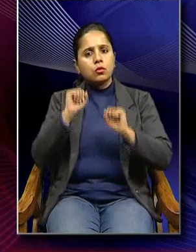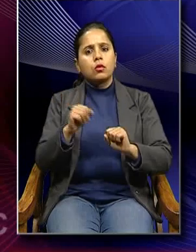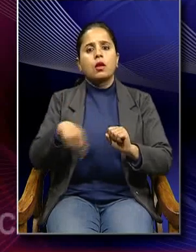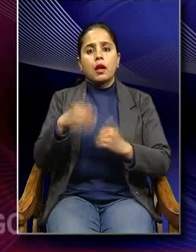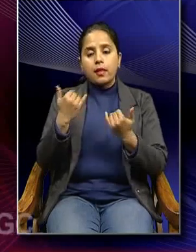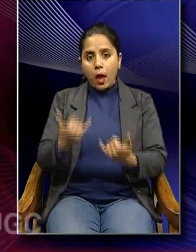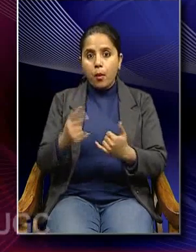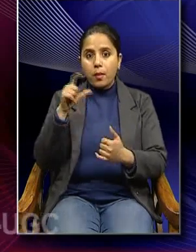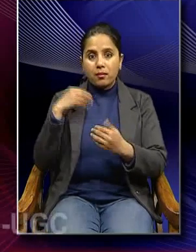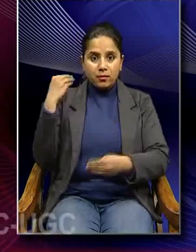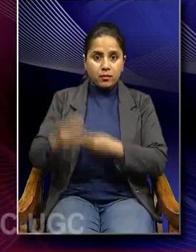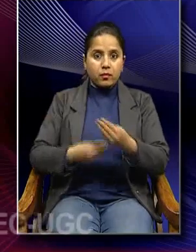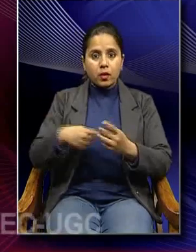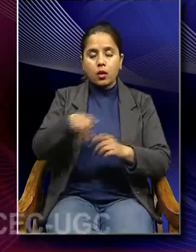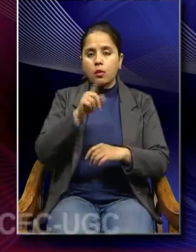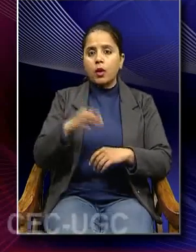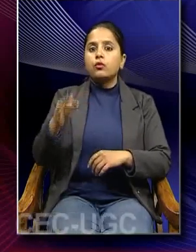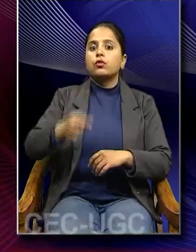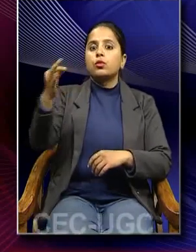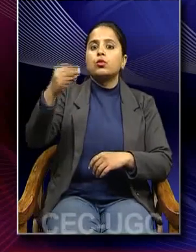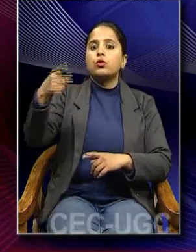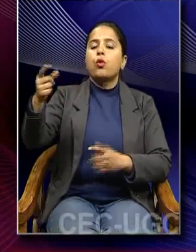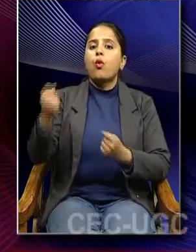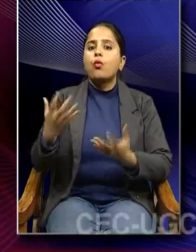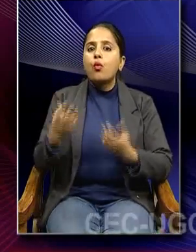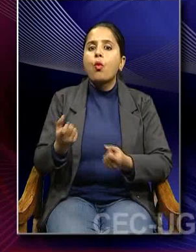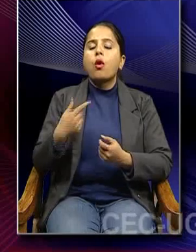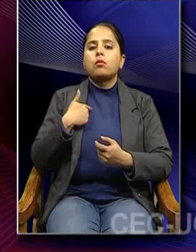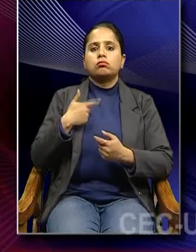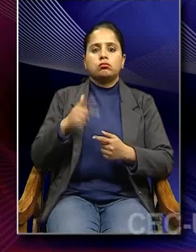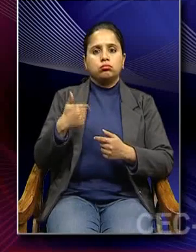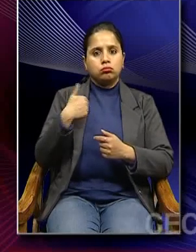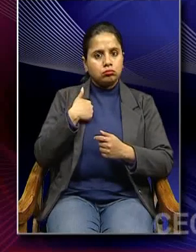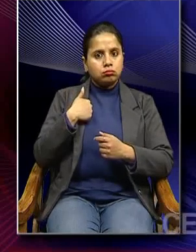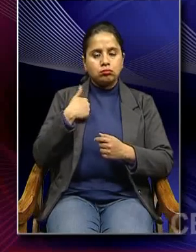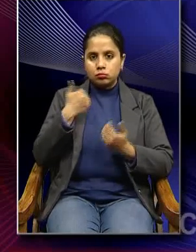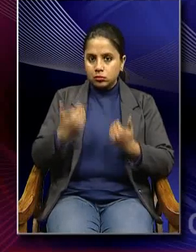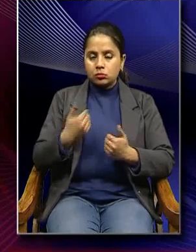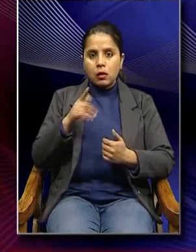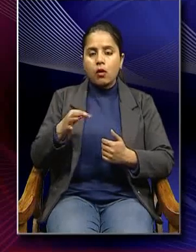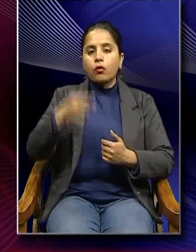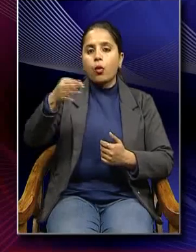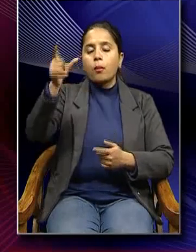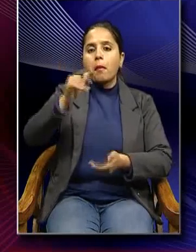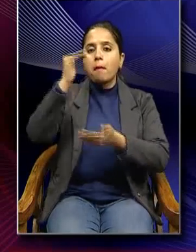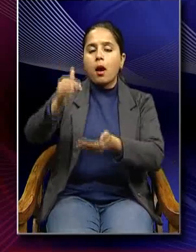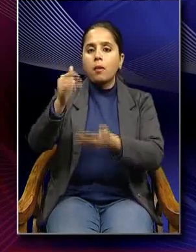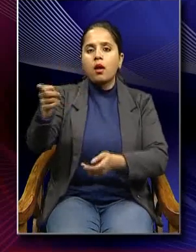present generation owes to the future generation. These 2 points are the main key points for